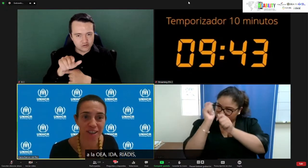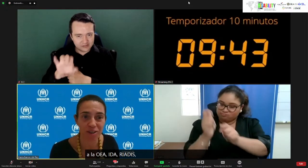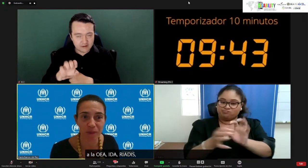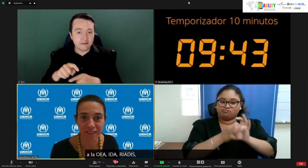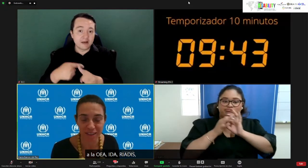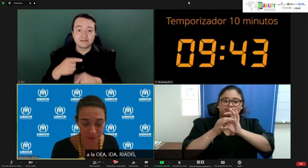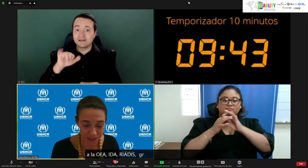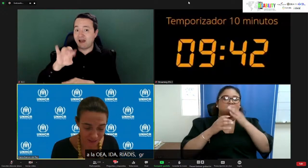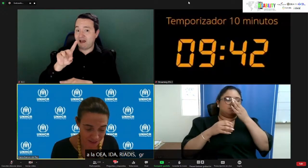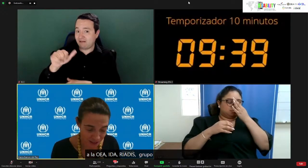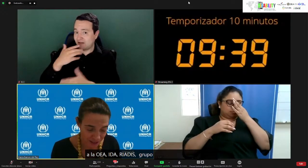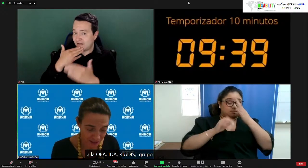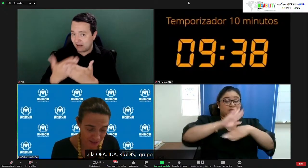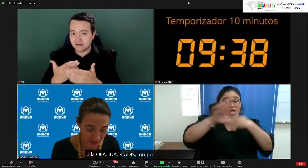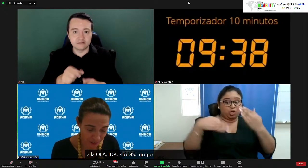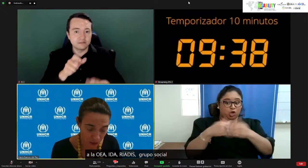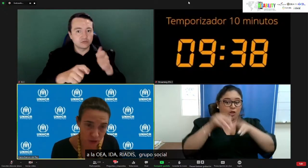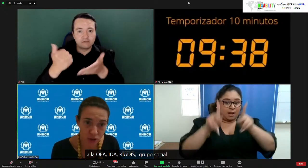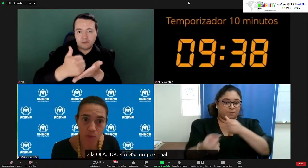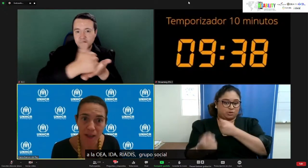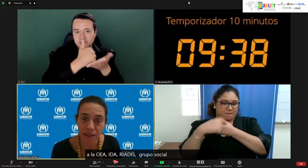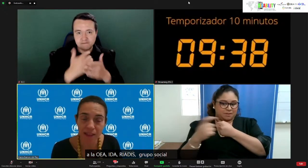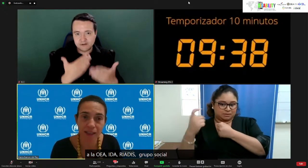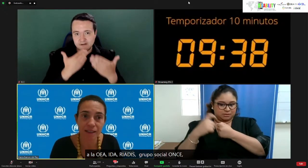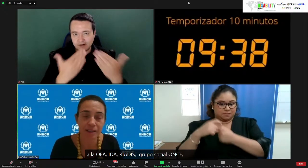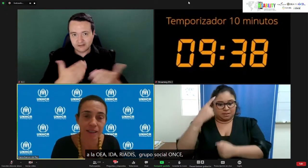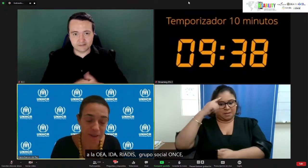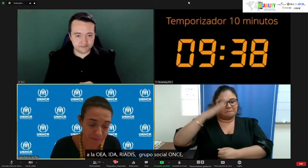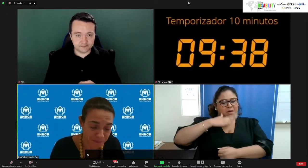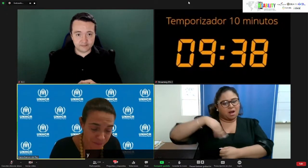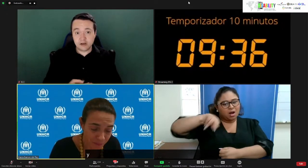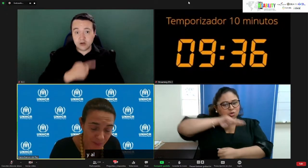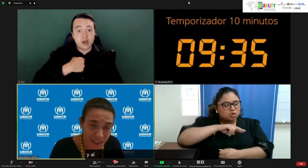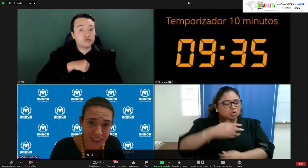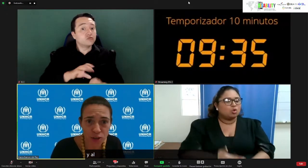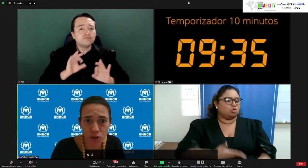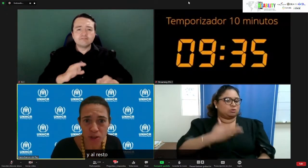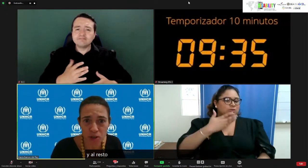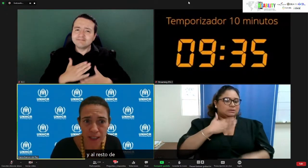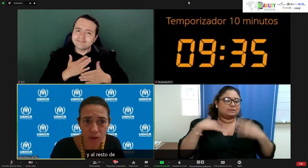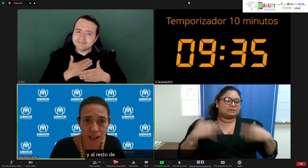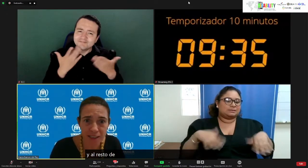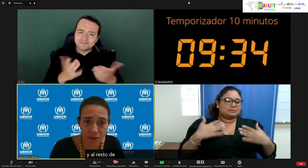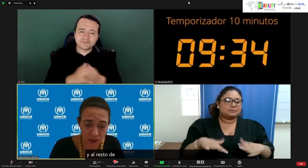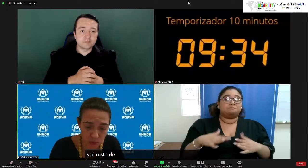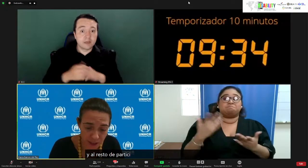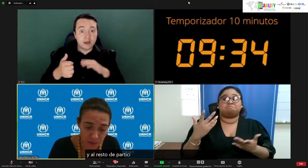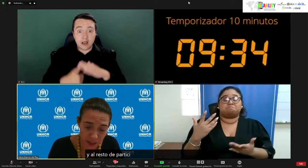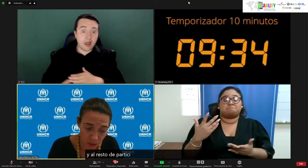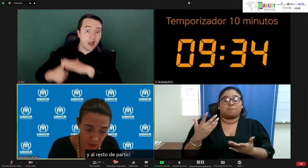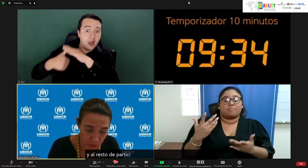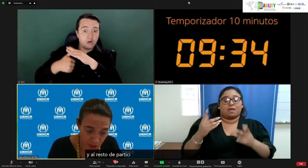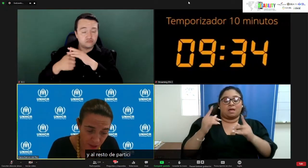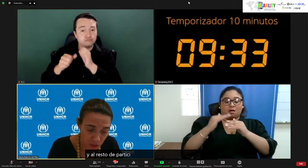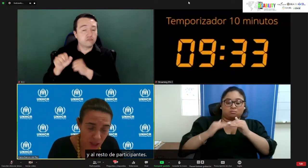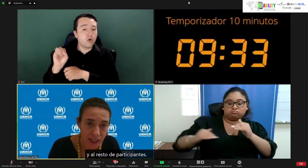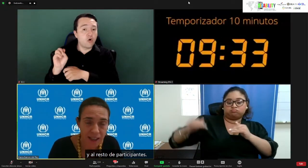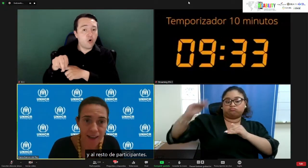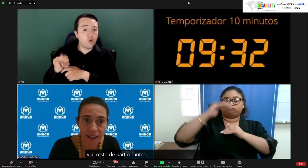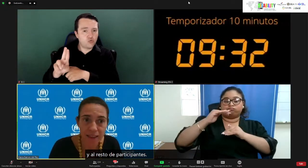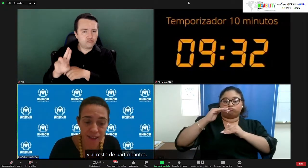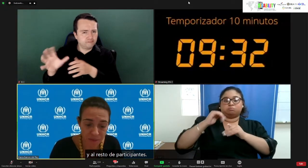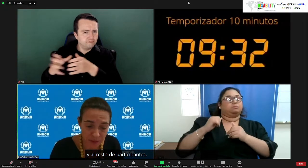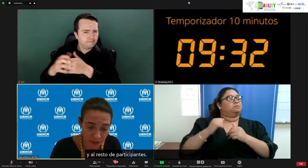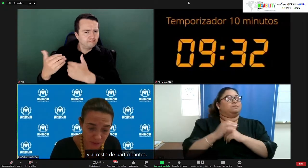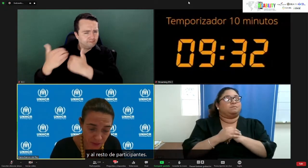i i would like to thank ida and the other participants for us as